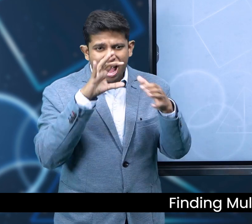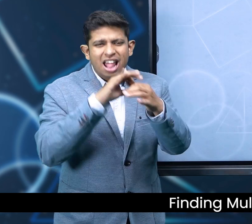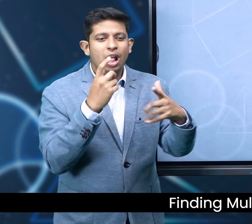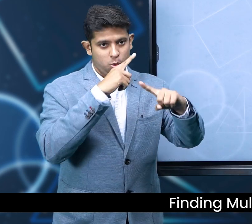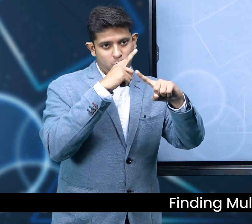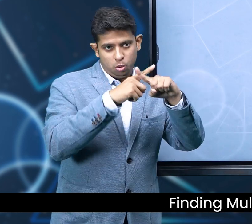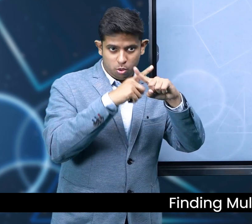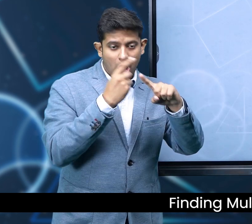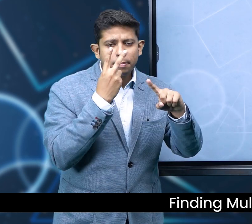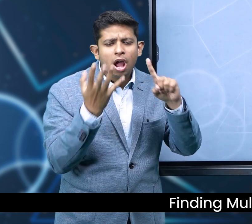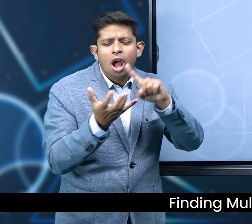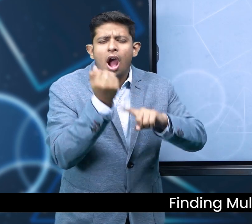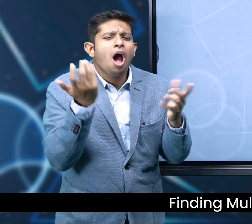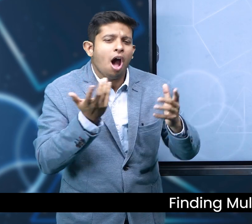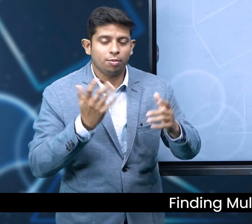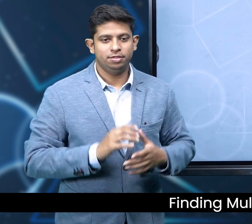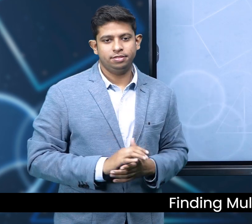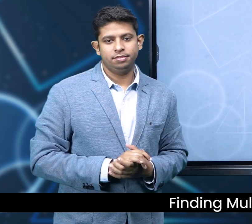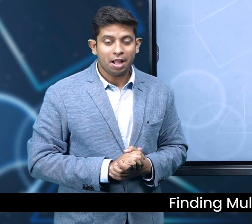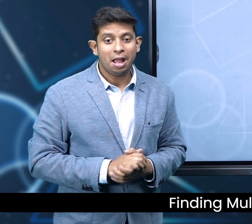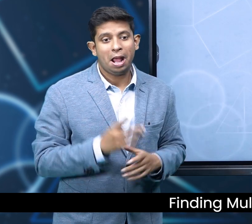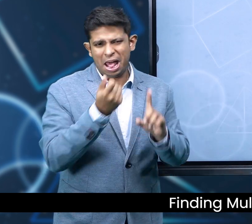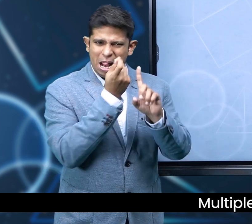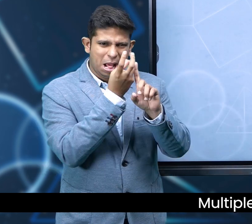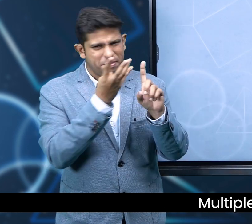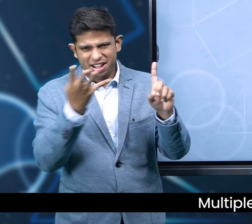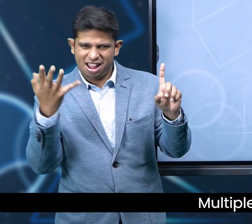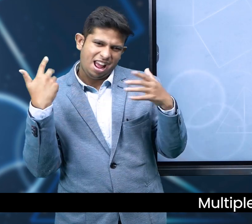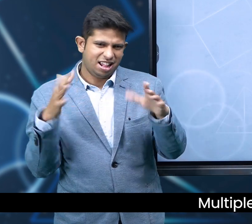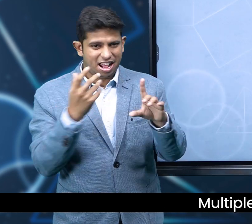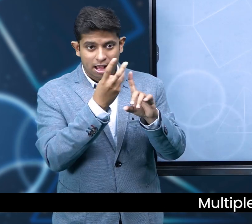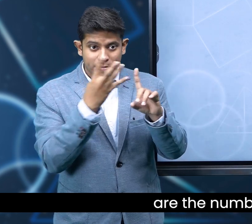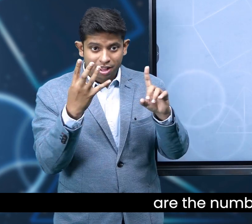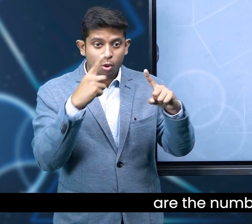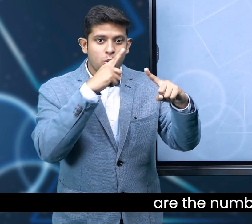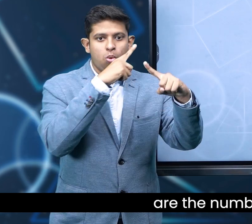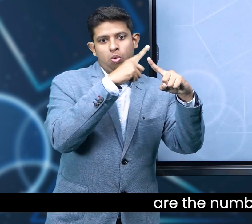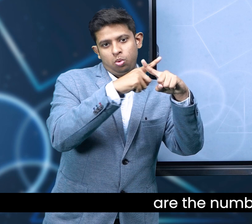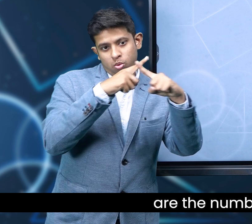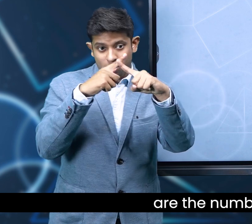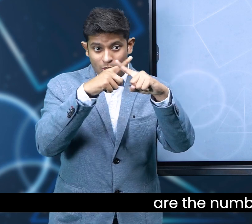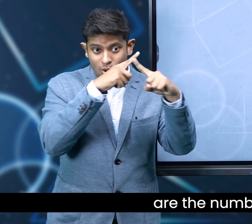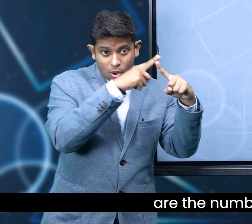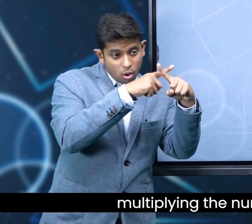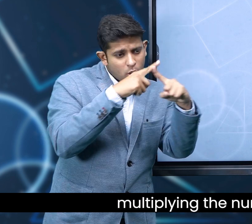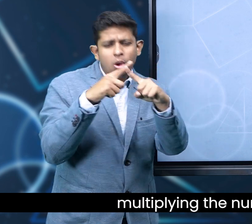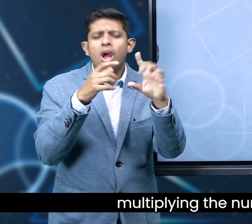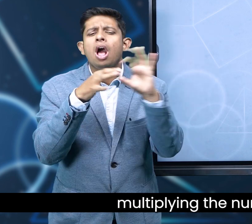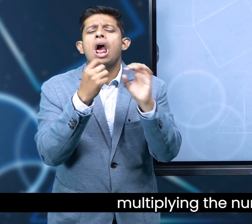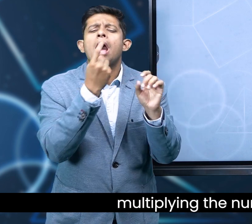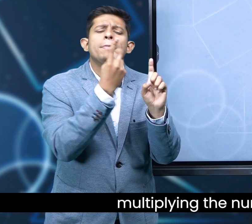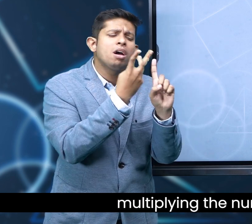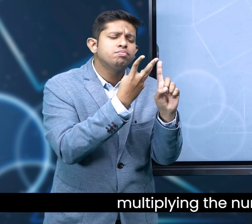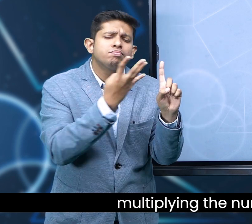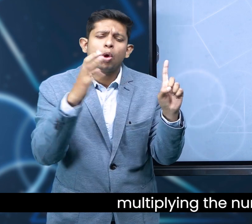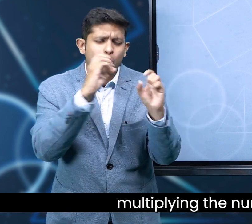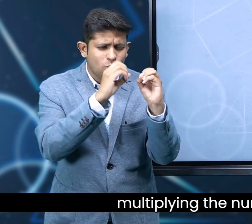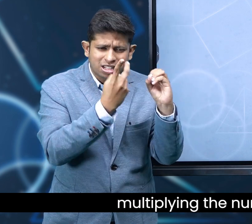Finding multiples of a number. Multiples of a number are the numbers that we get after multiplying the number by a whole